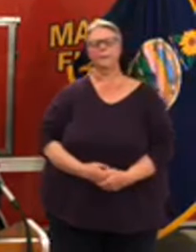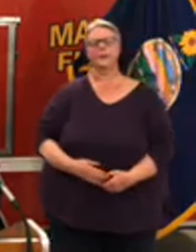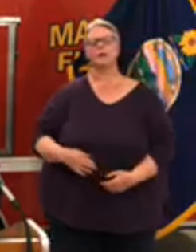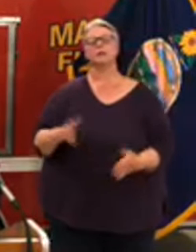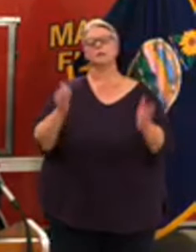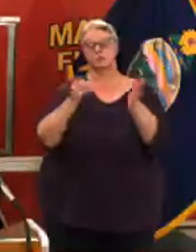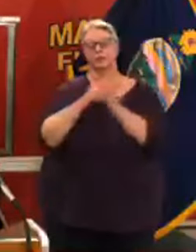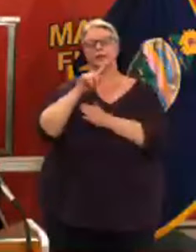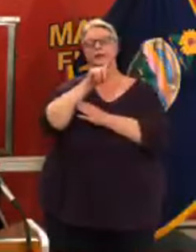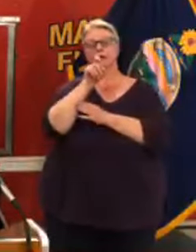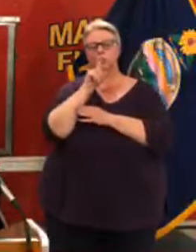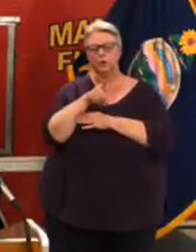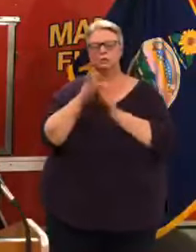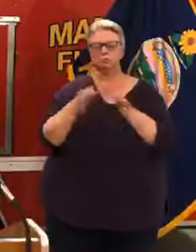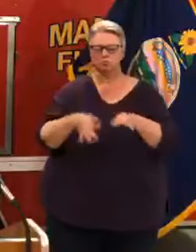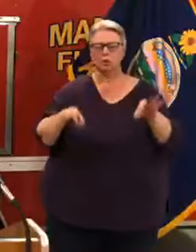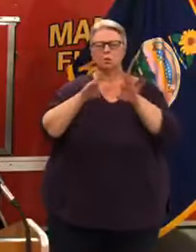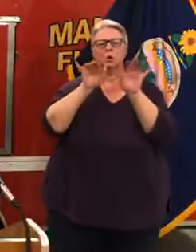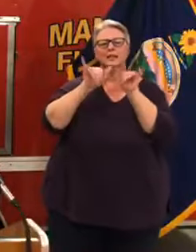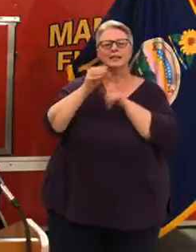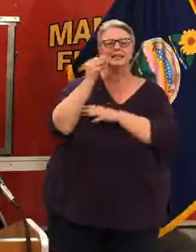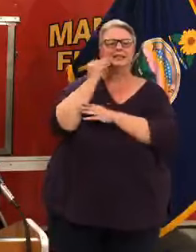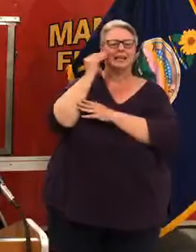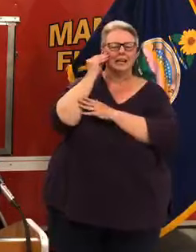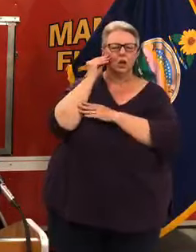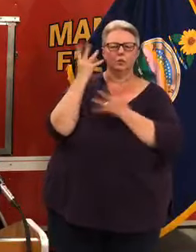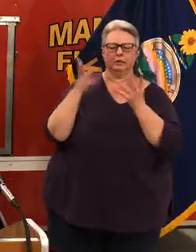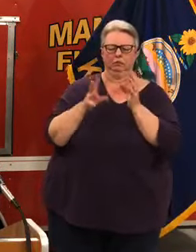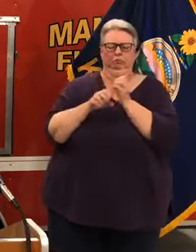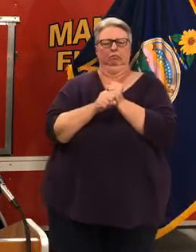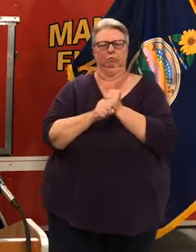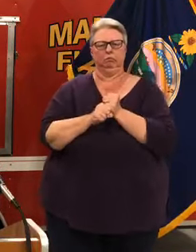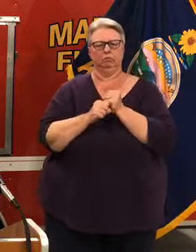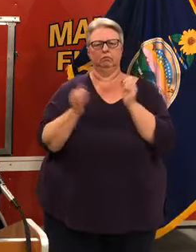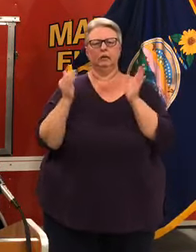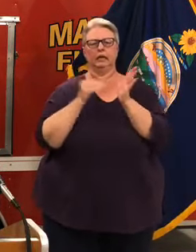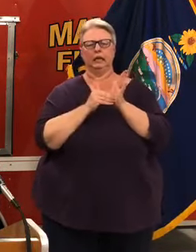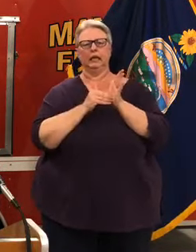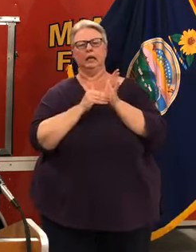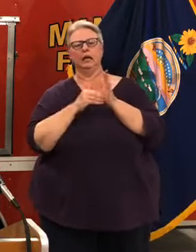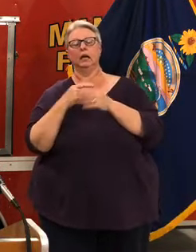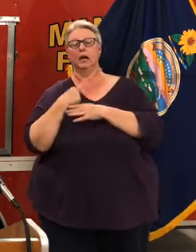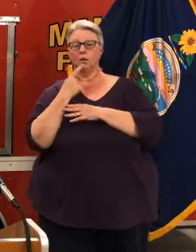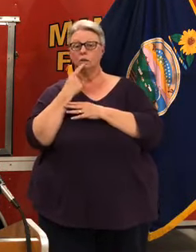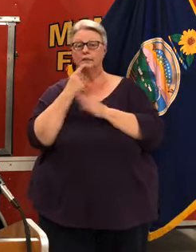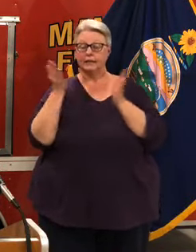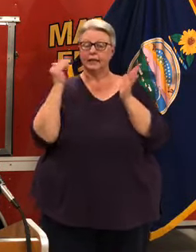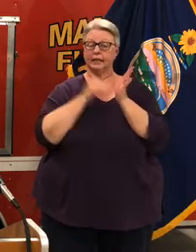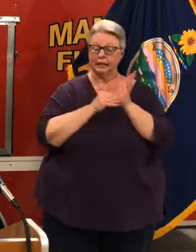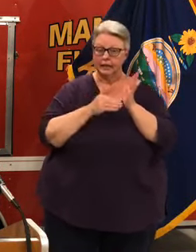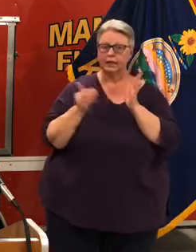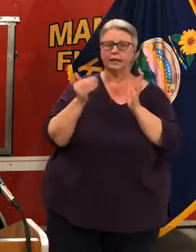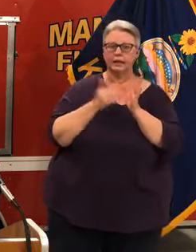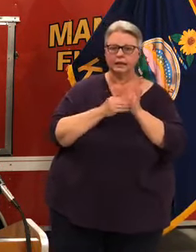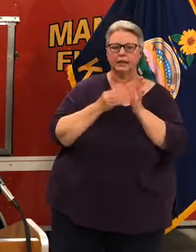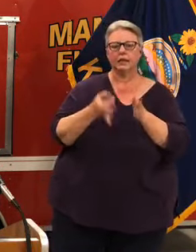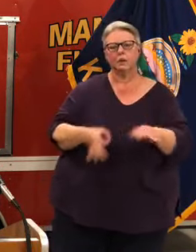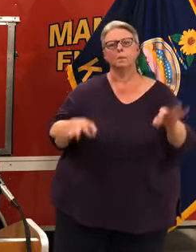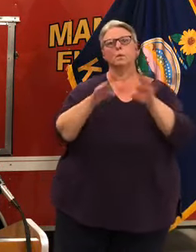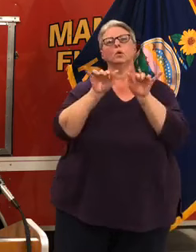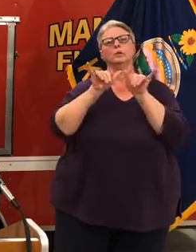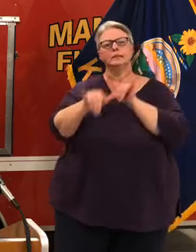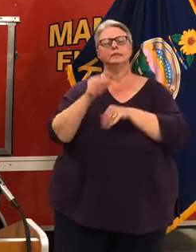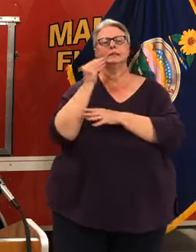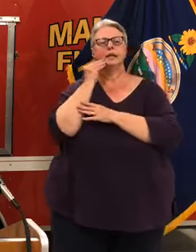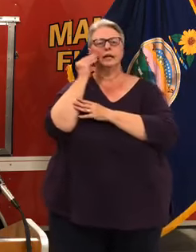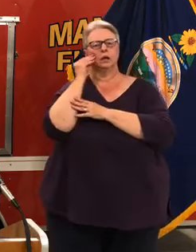was about the importance of staying home. I'll try to recap again. I will echo what Julie said about the importance of staying home.